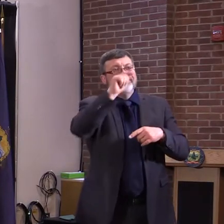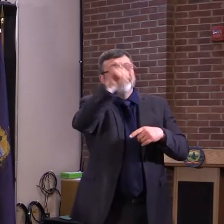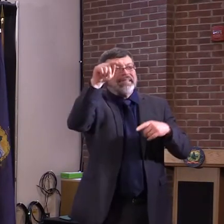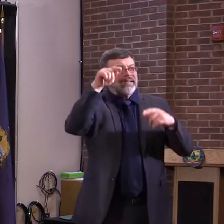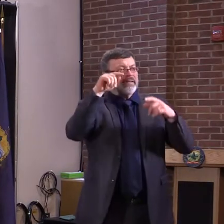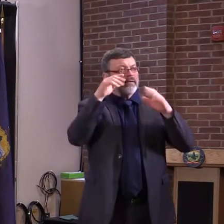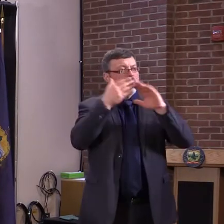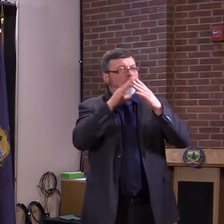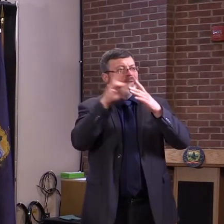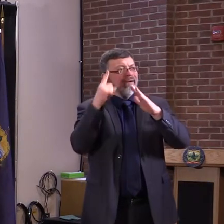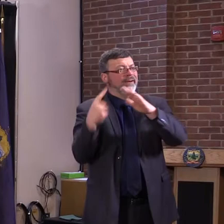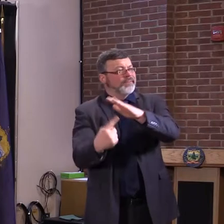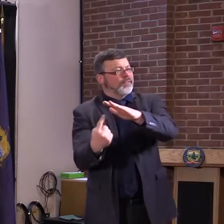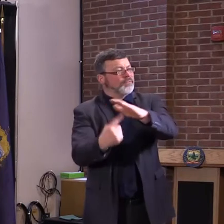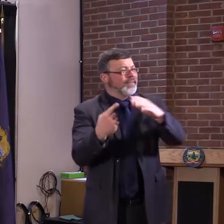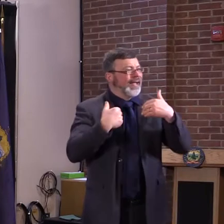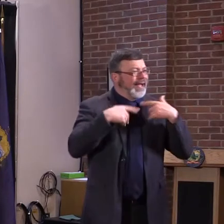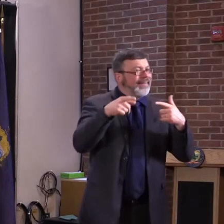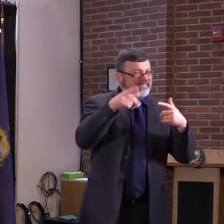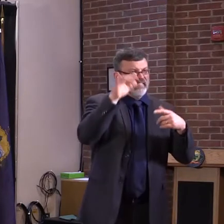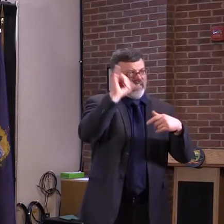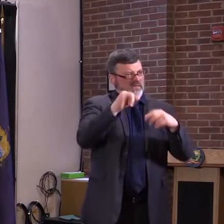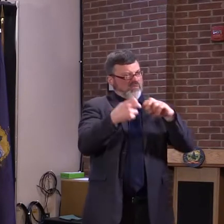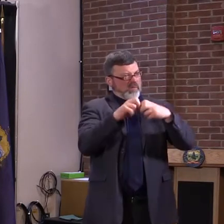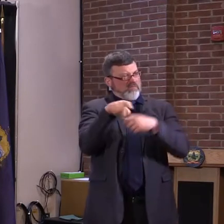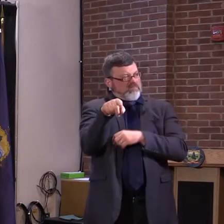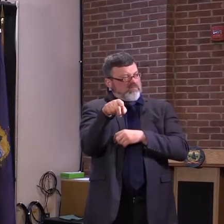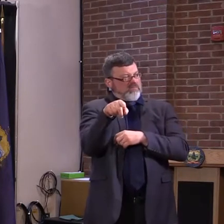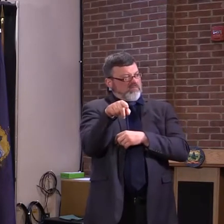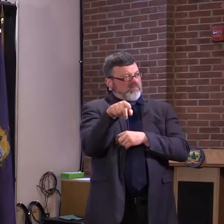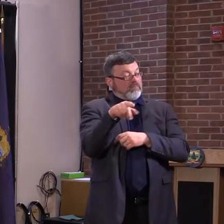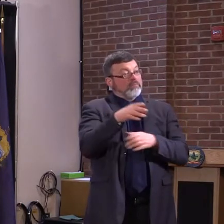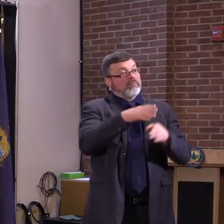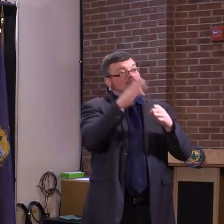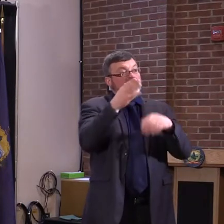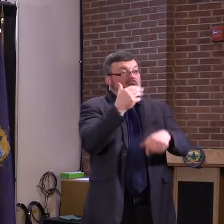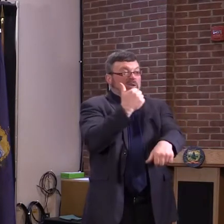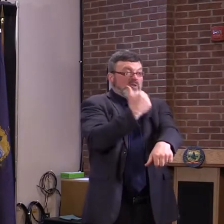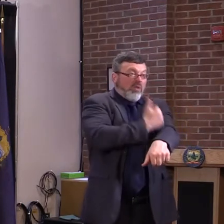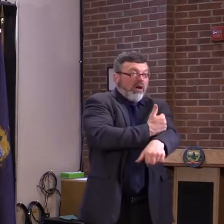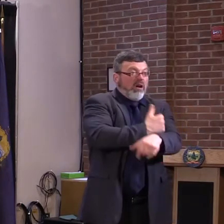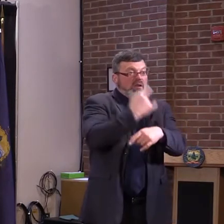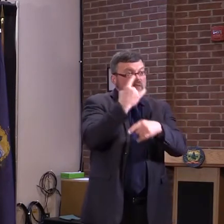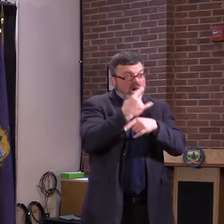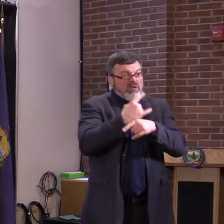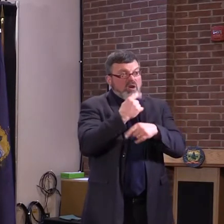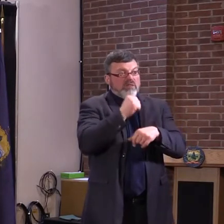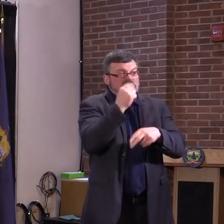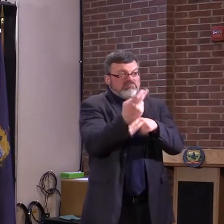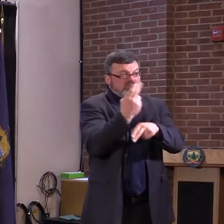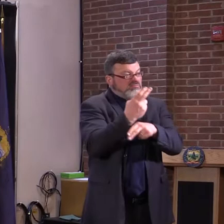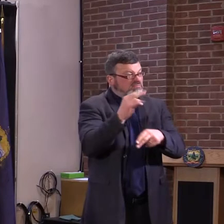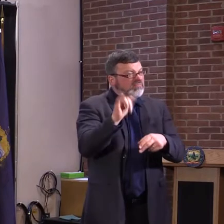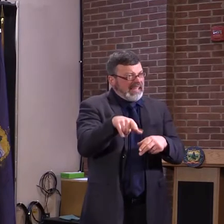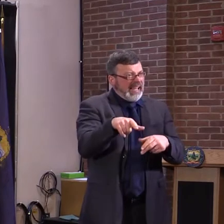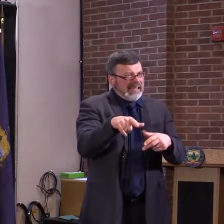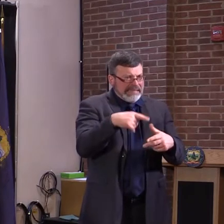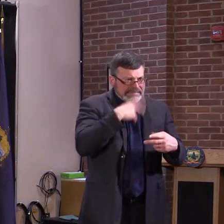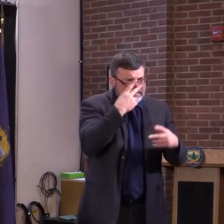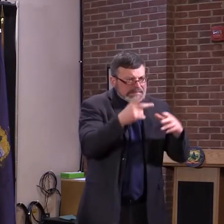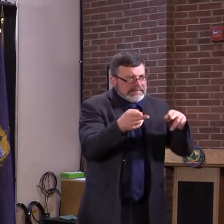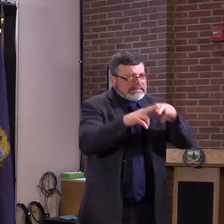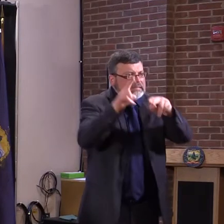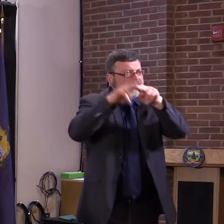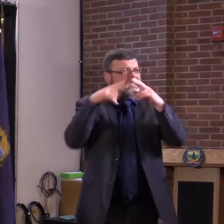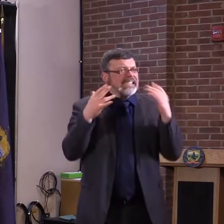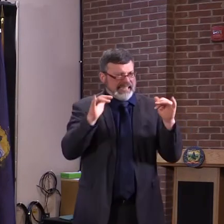about, whether it be mental health, whether it be substance use, suicide, eating disorders, you name it. I just had one follow-up